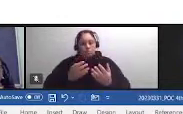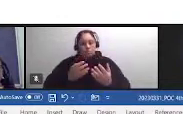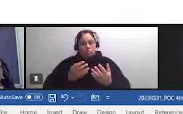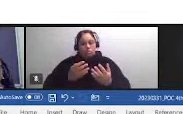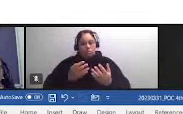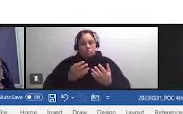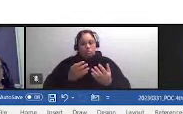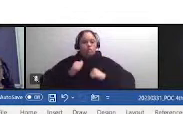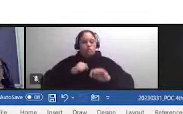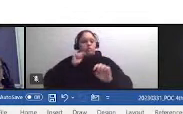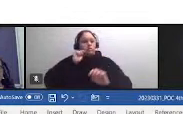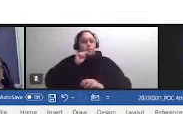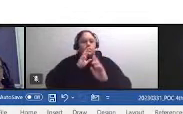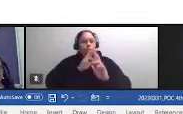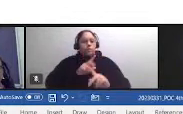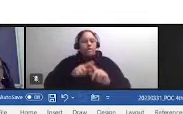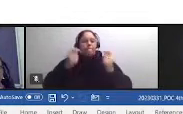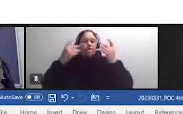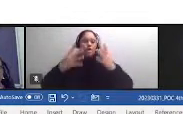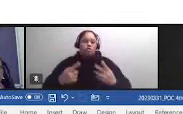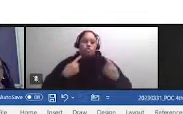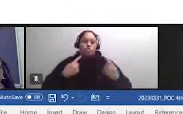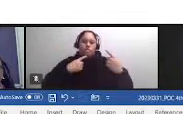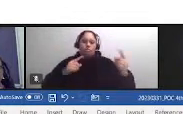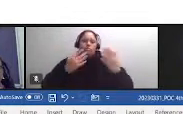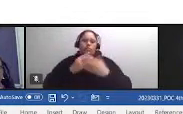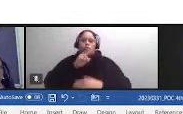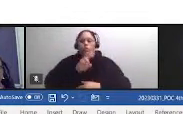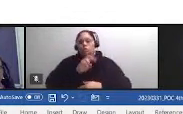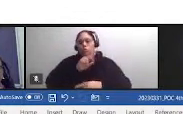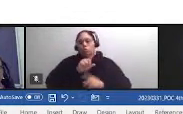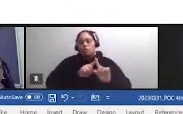fourth quarterly performance report and financial statements for the